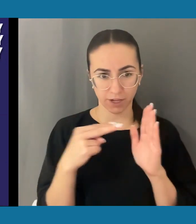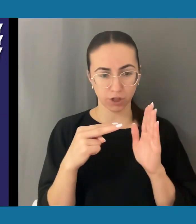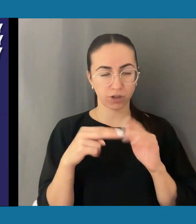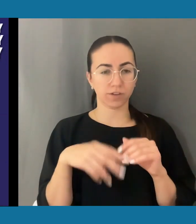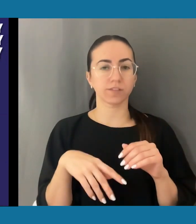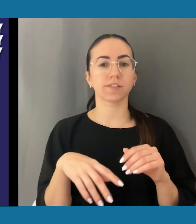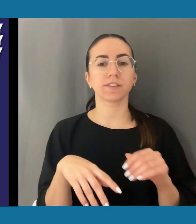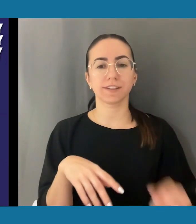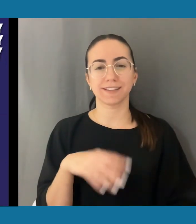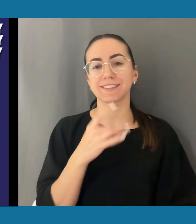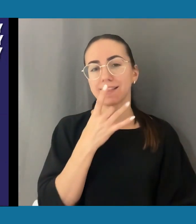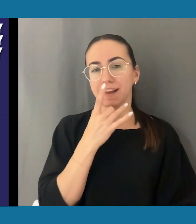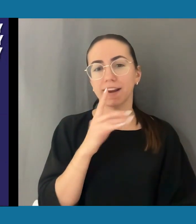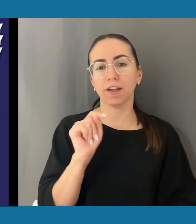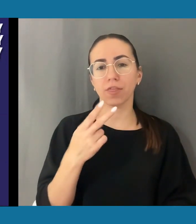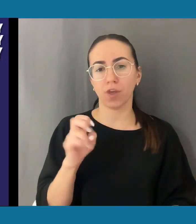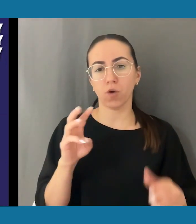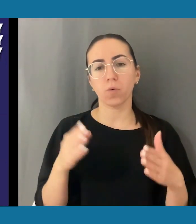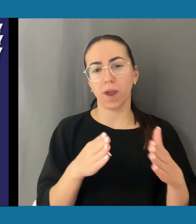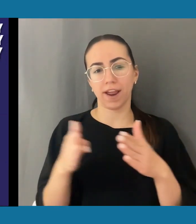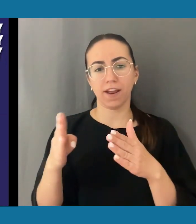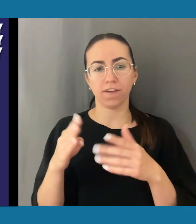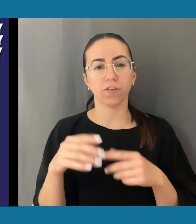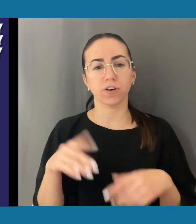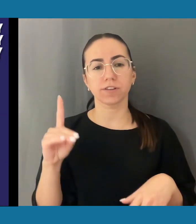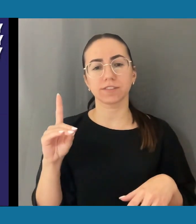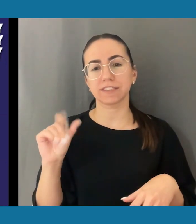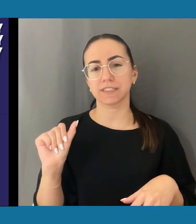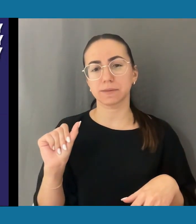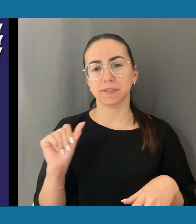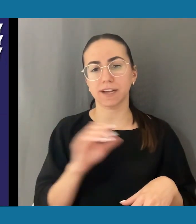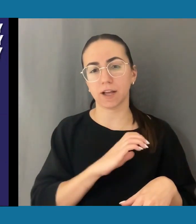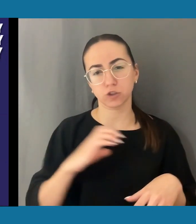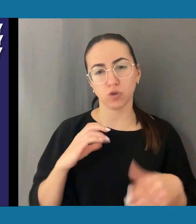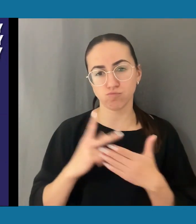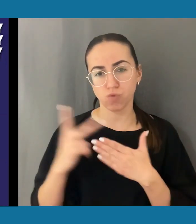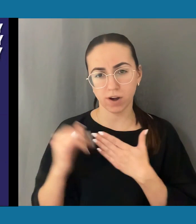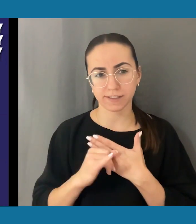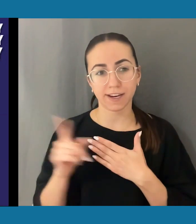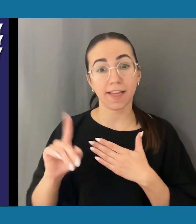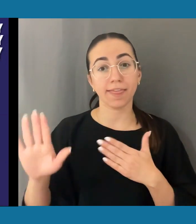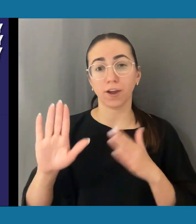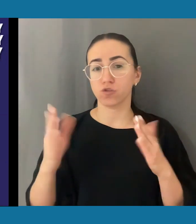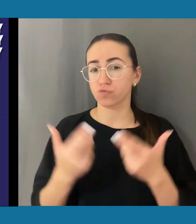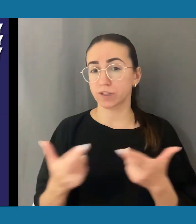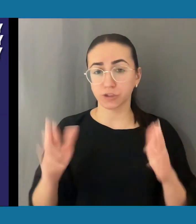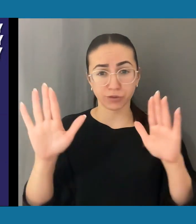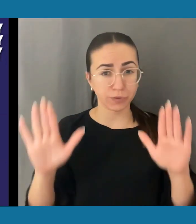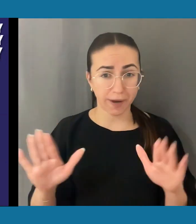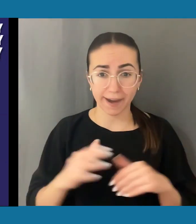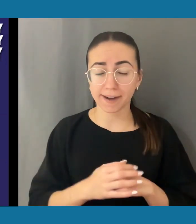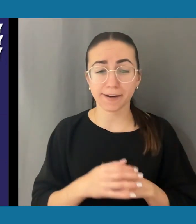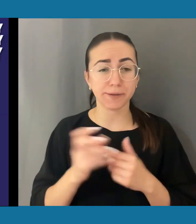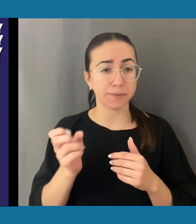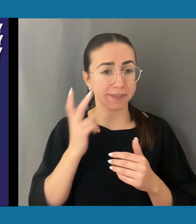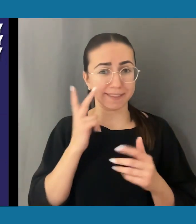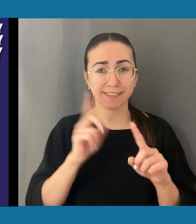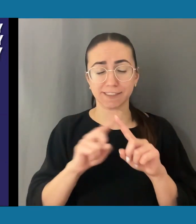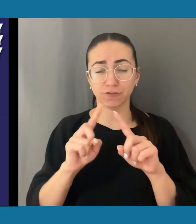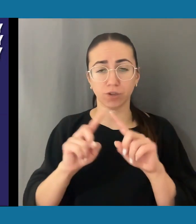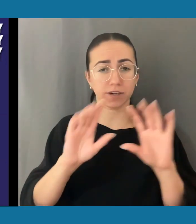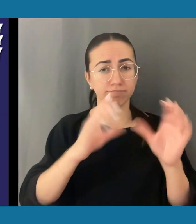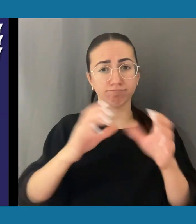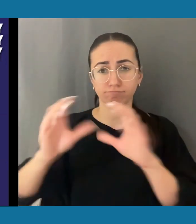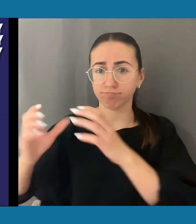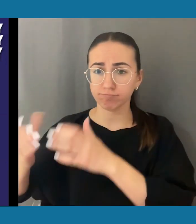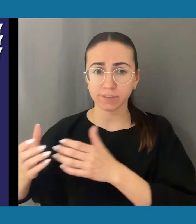to Guardianship. It's the Developmental Disability Council project. And their resource is great. You can go through different domains and